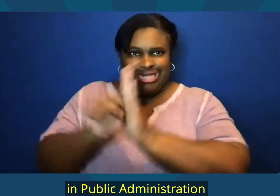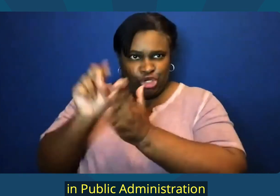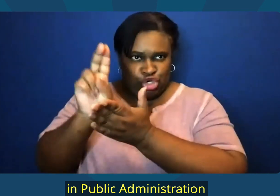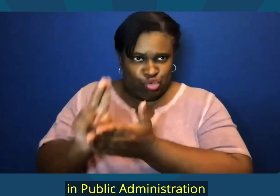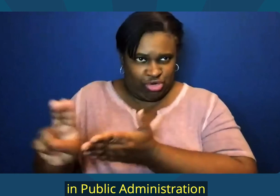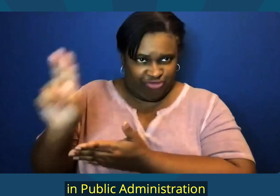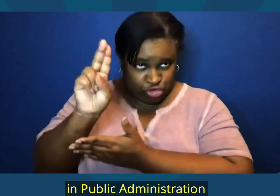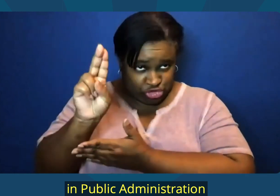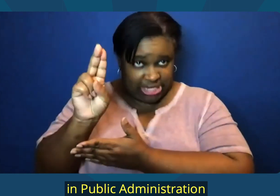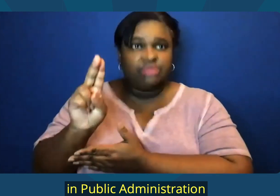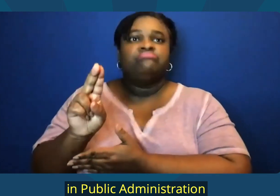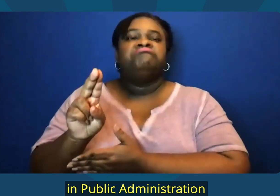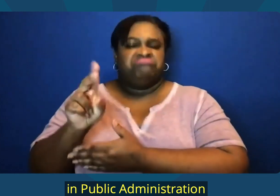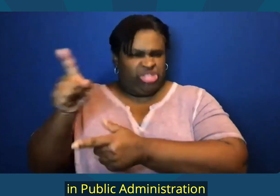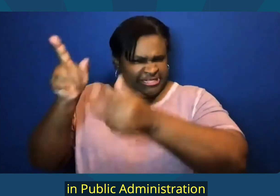University